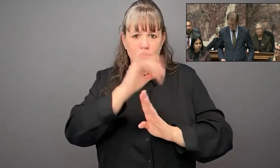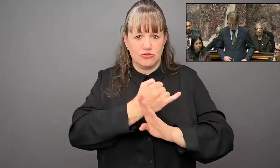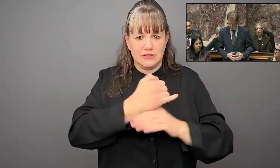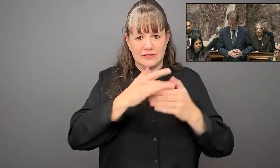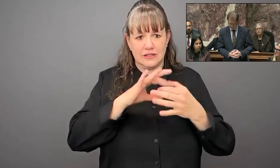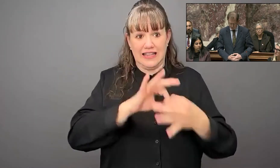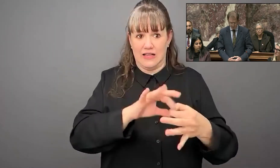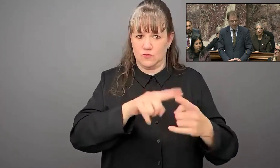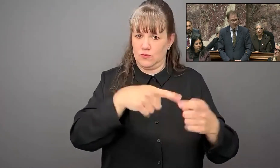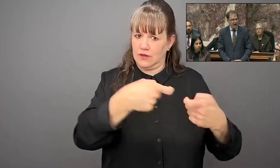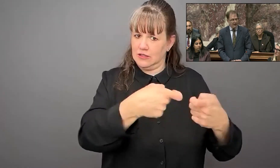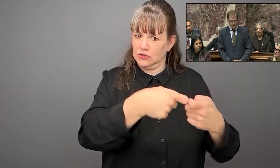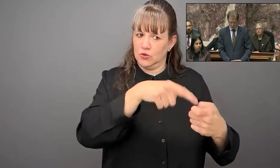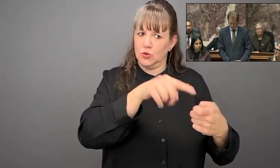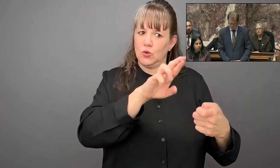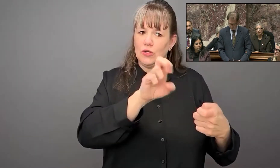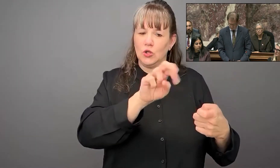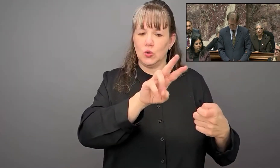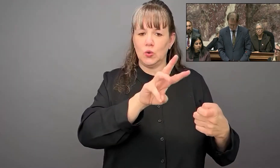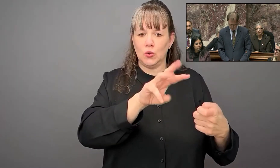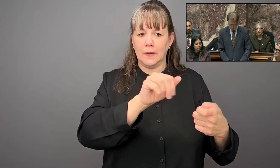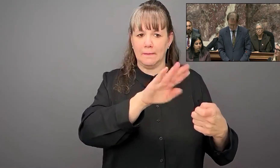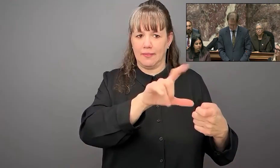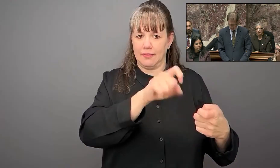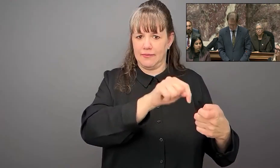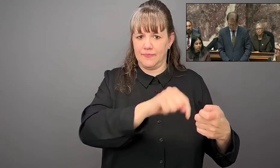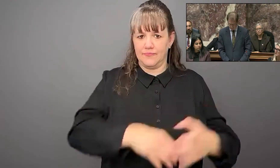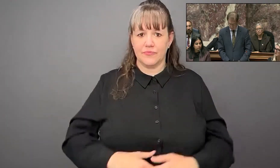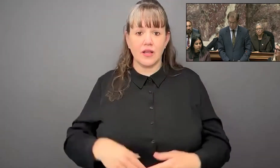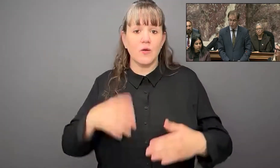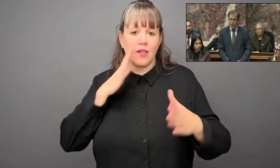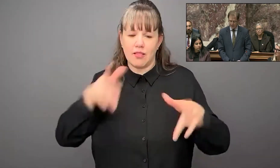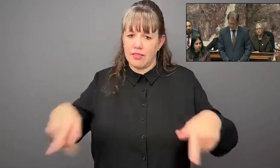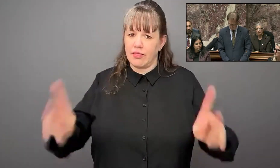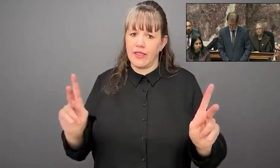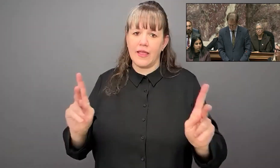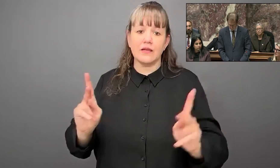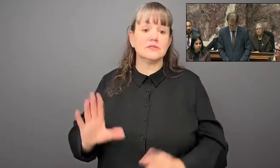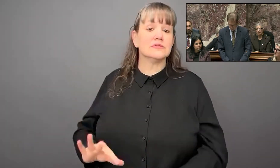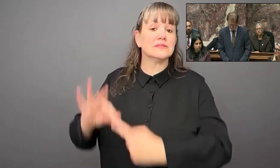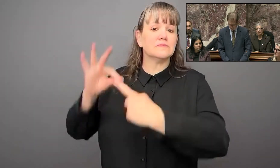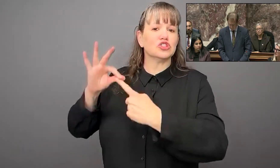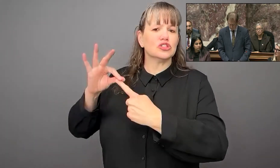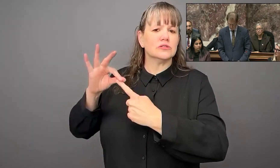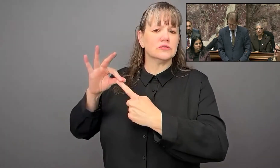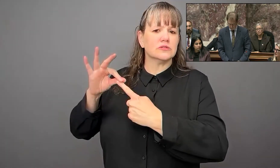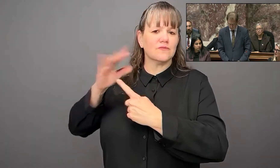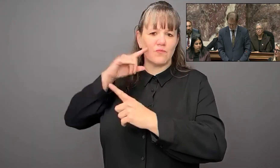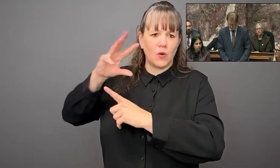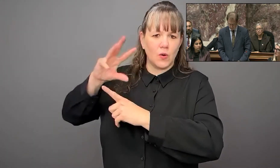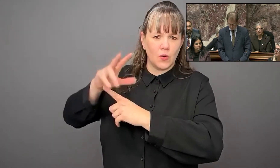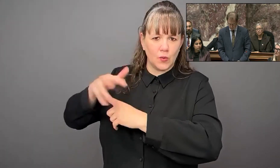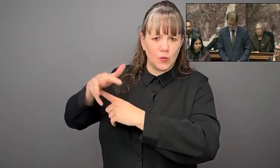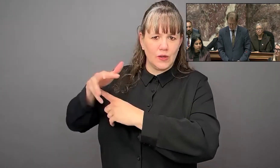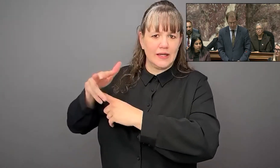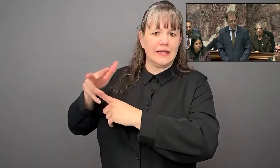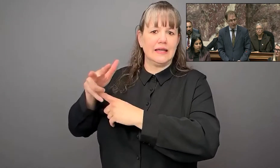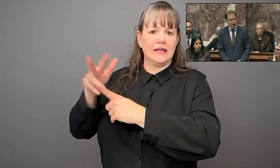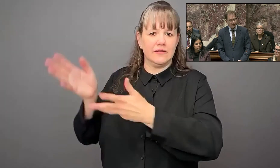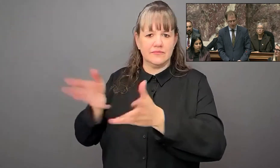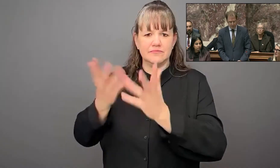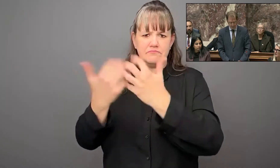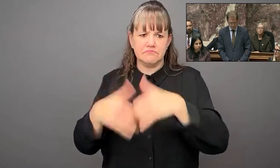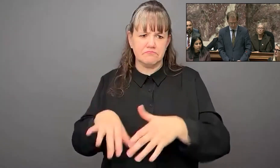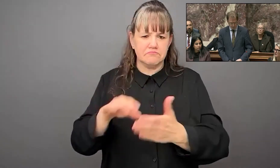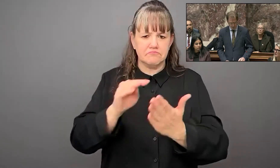for wind power projects and the North Coast transmission line. I'd like to inform the House that the government considers this bill a matter